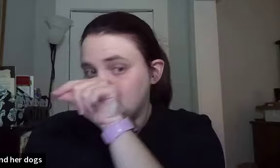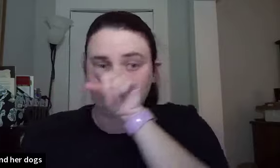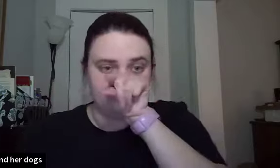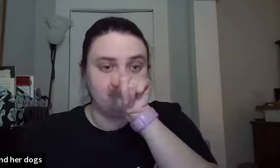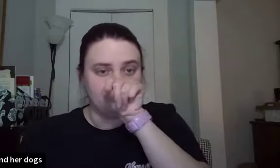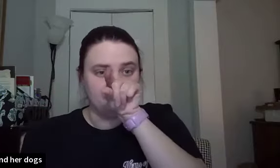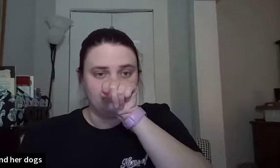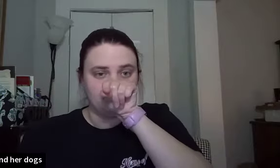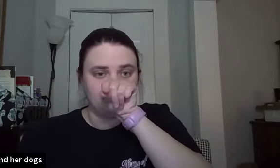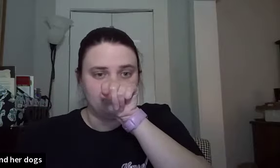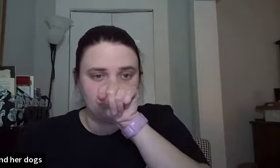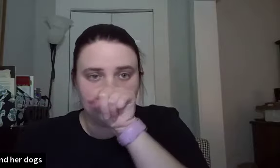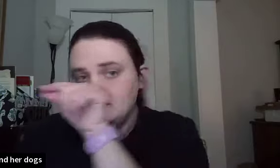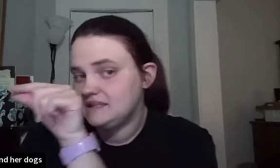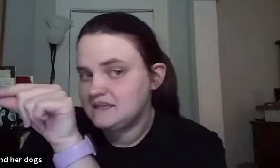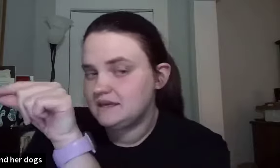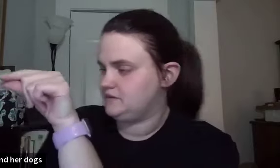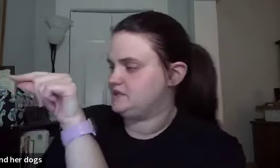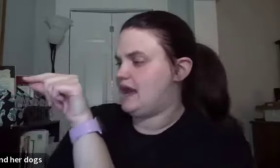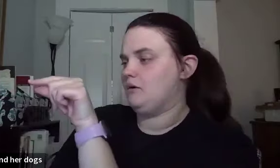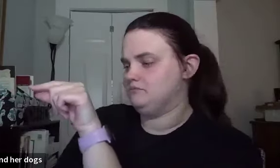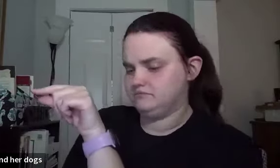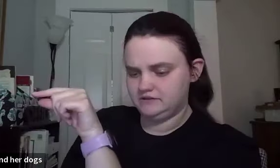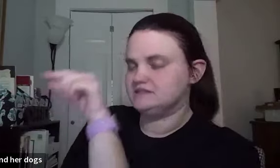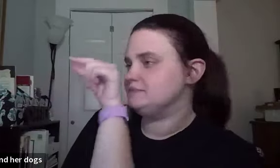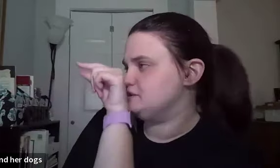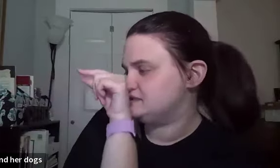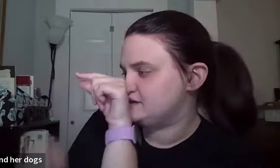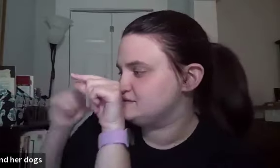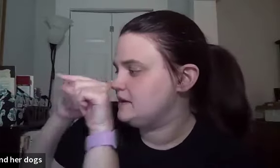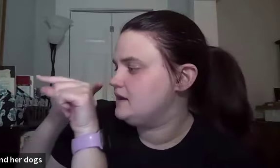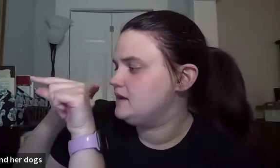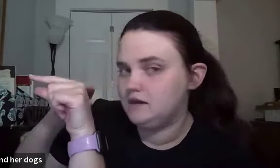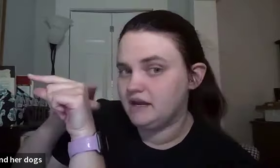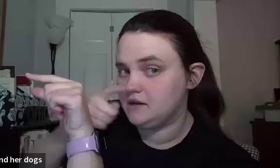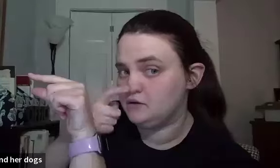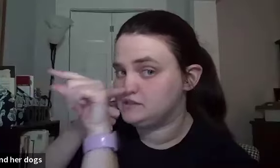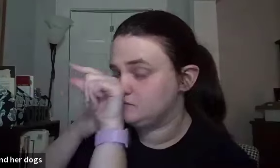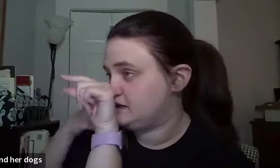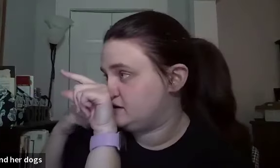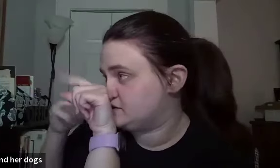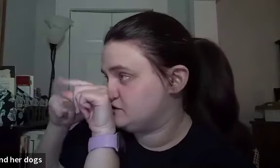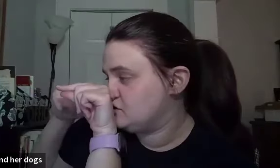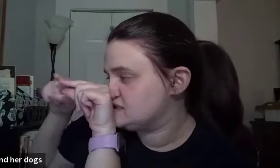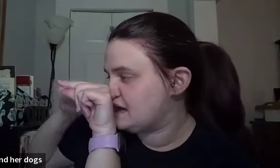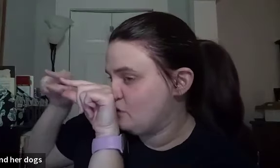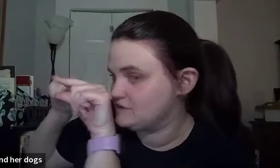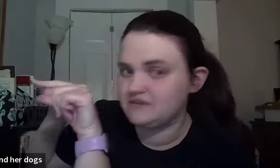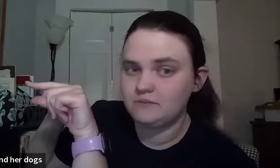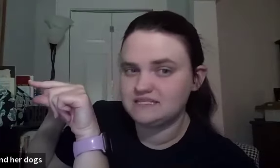Bird. It's like, ow, my goodness, let me turn sideways. My knuckle is right here. So it looks like I'm almost giving myself